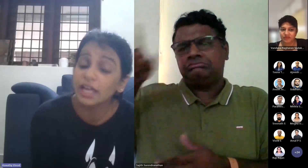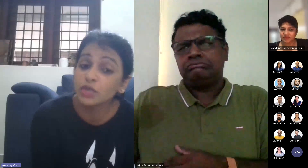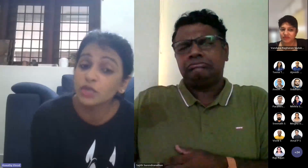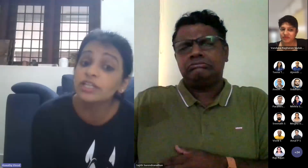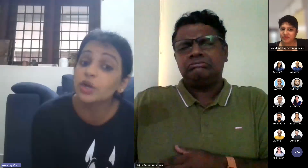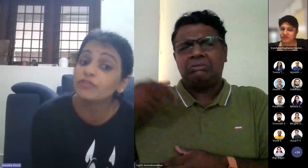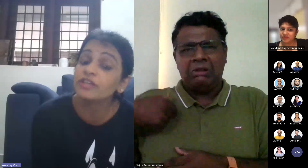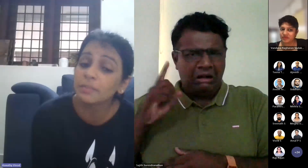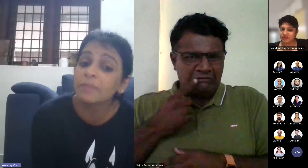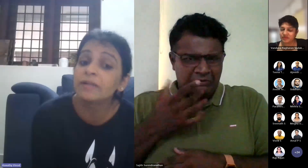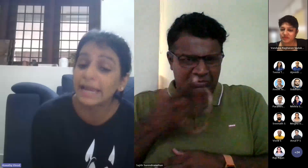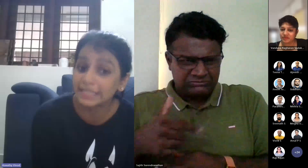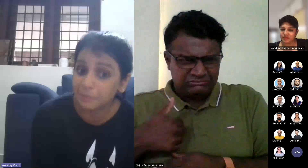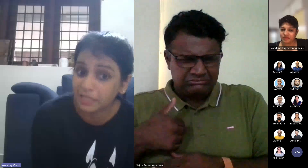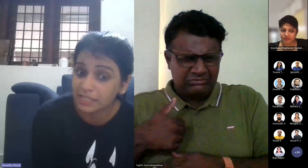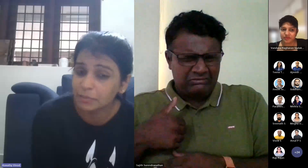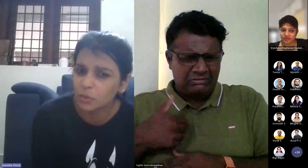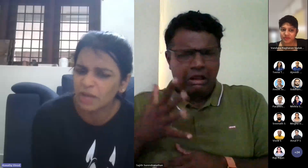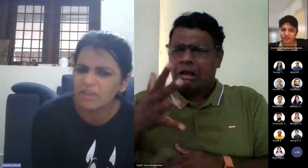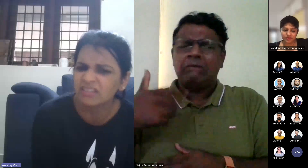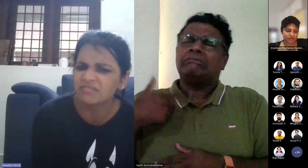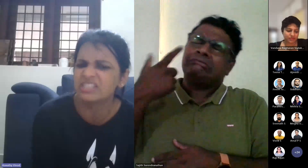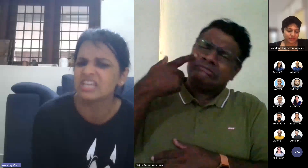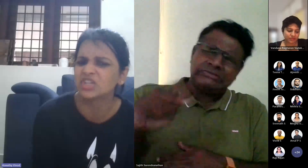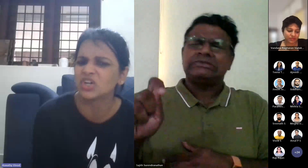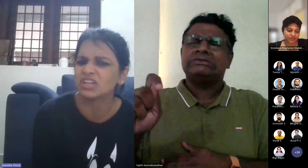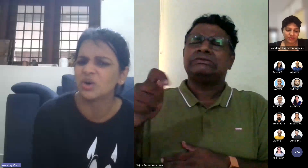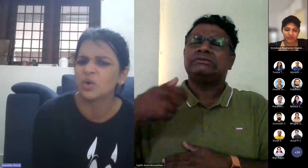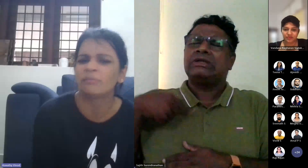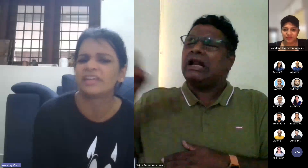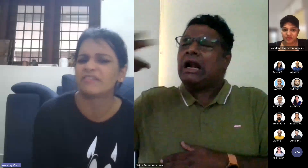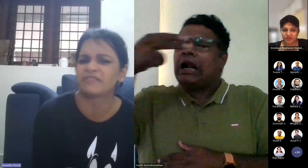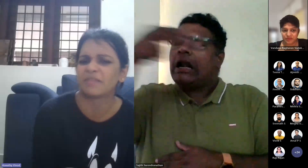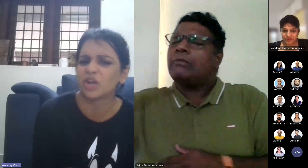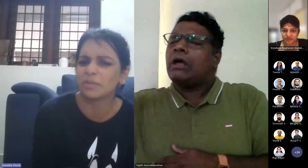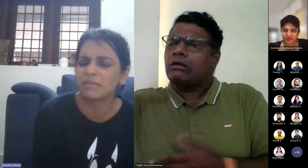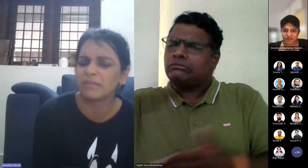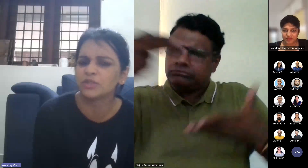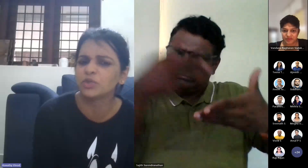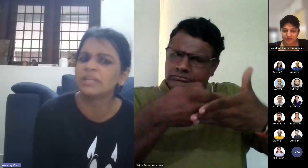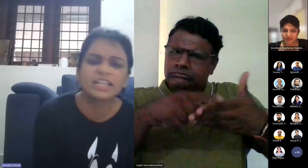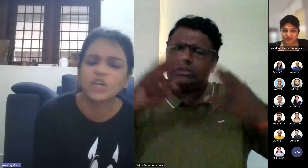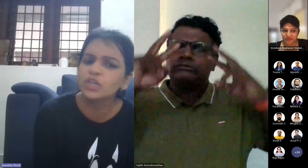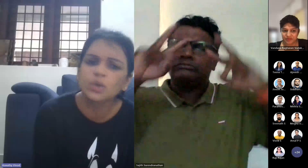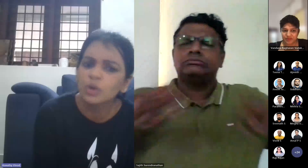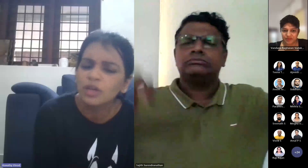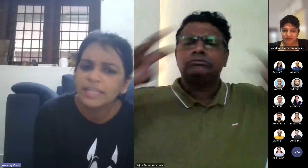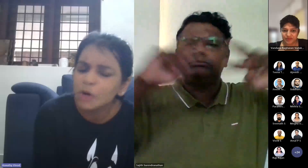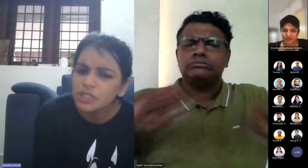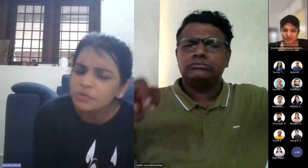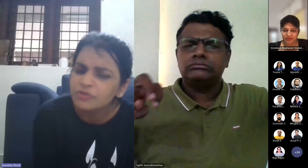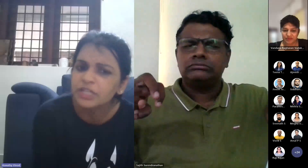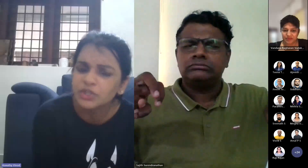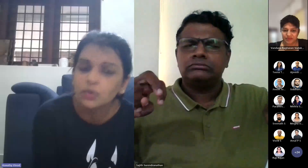So I knew that a lot of hearing people had experience in programming. At first, I thought, oh, I'm deaf. I may not be able to do it. But then I thought, no,